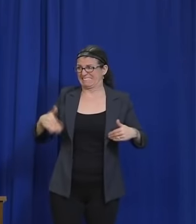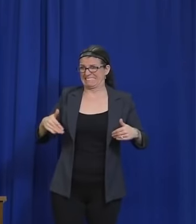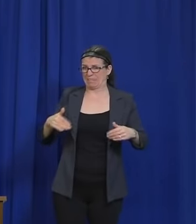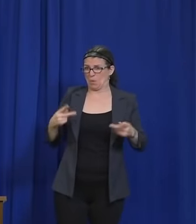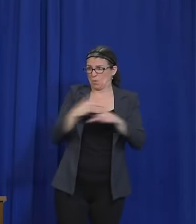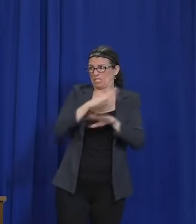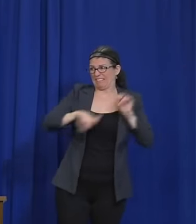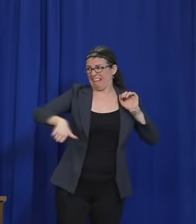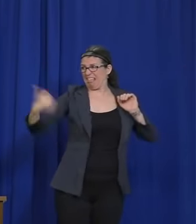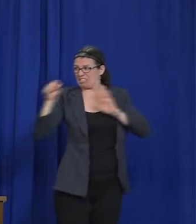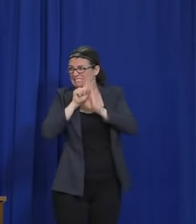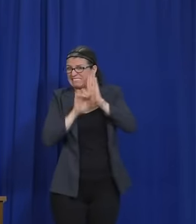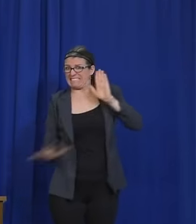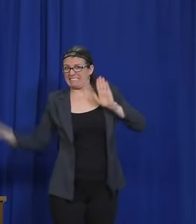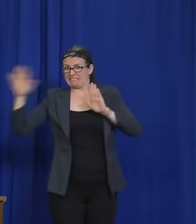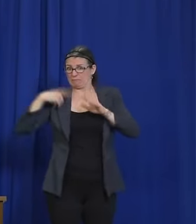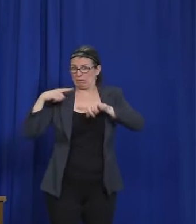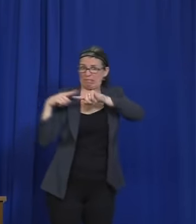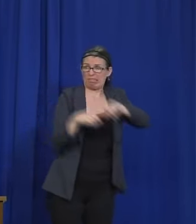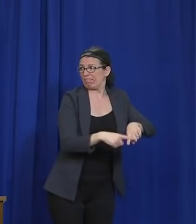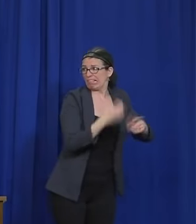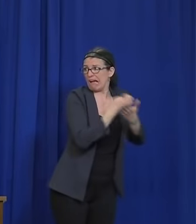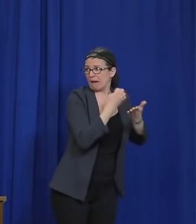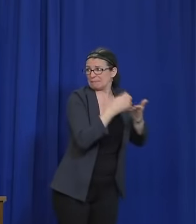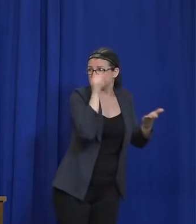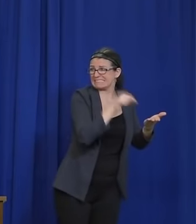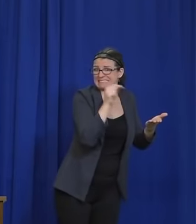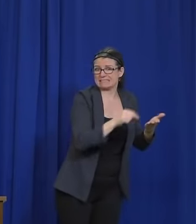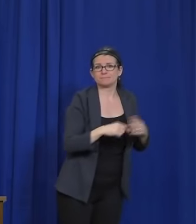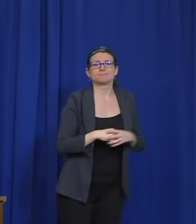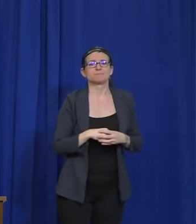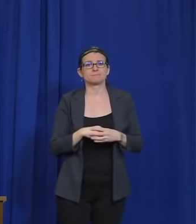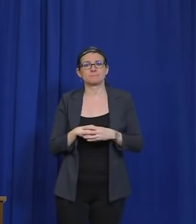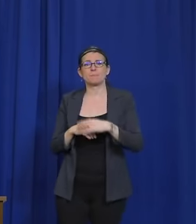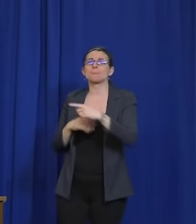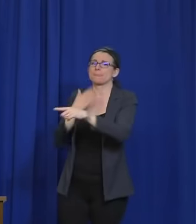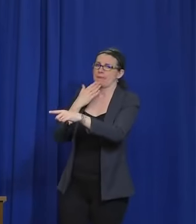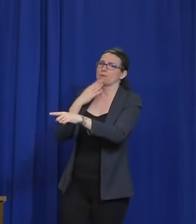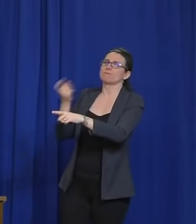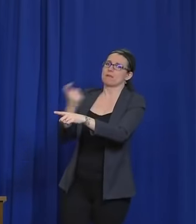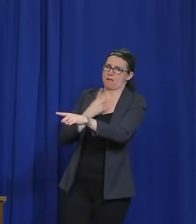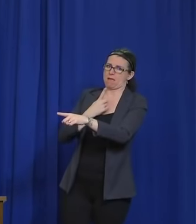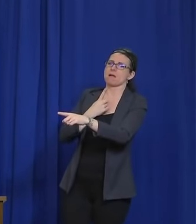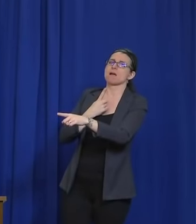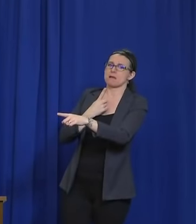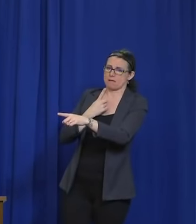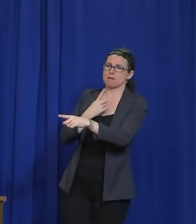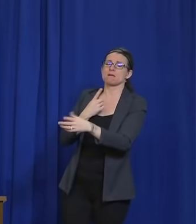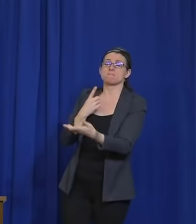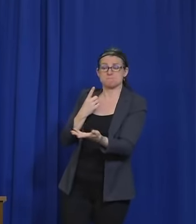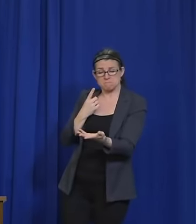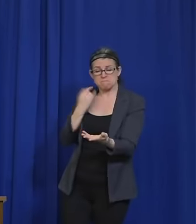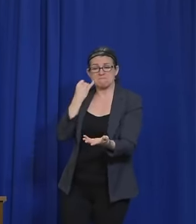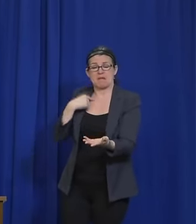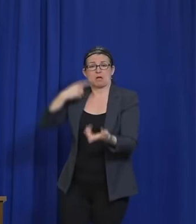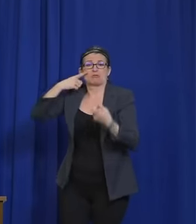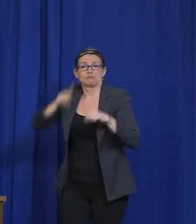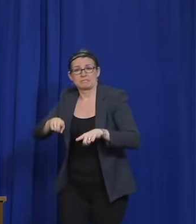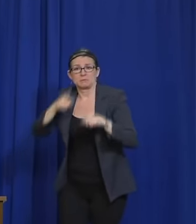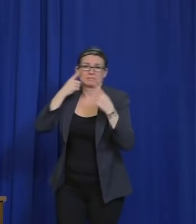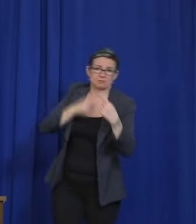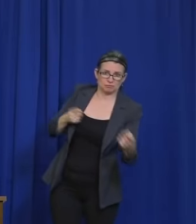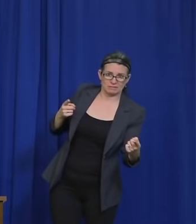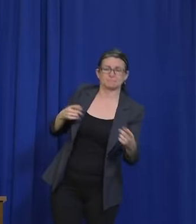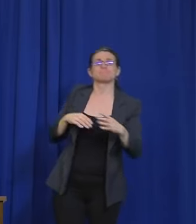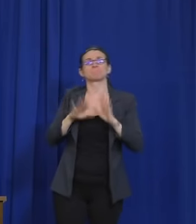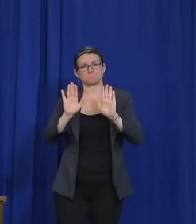with something that says that we have a worse economic problem or prospects than many other states. I'm not sure I agree with that,